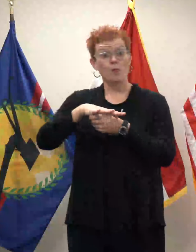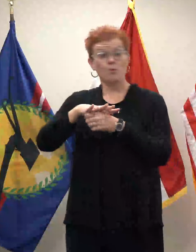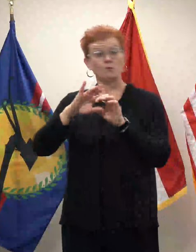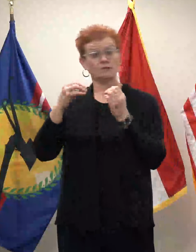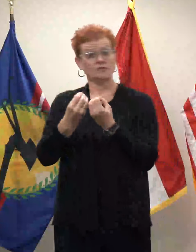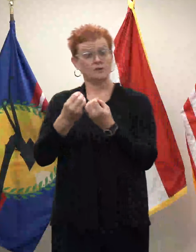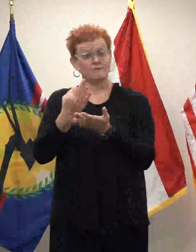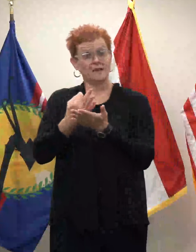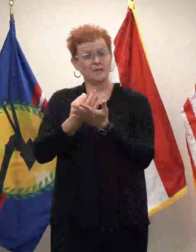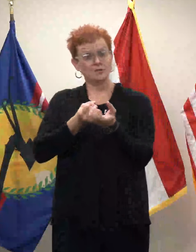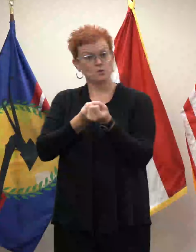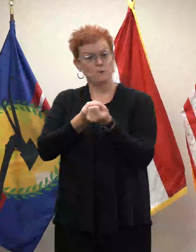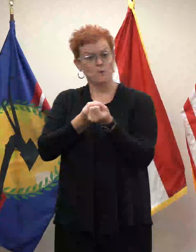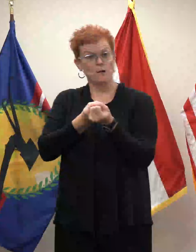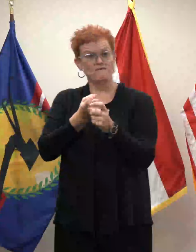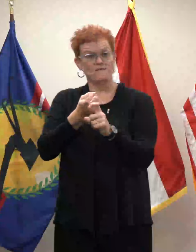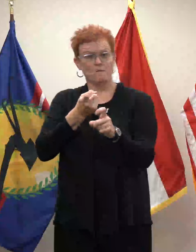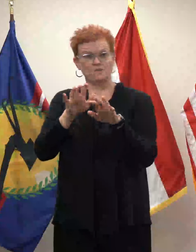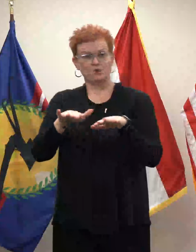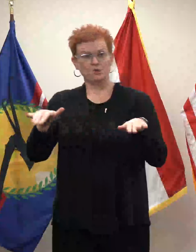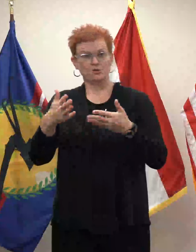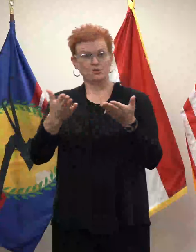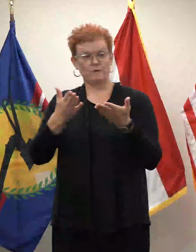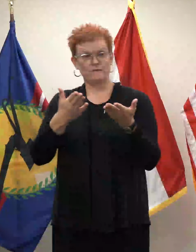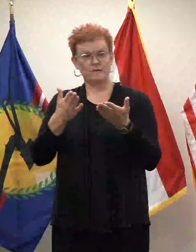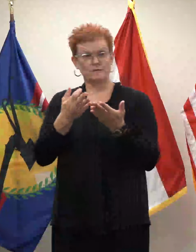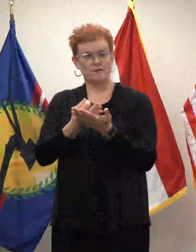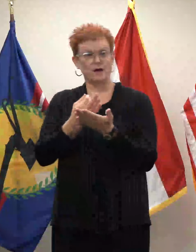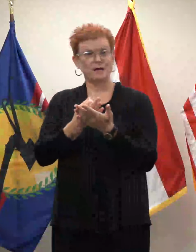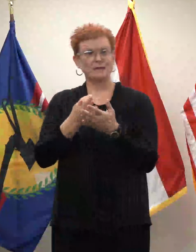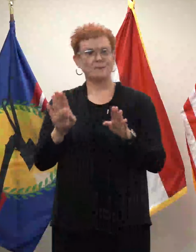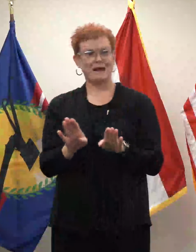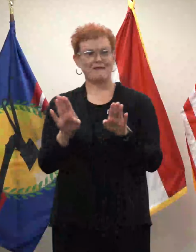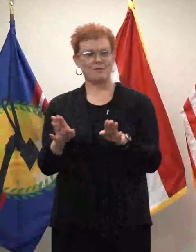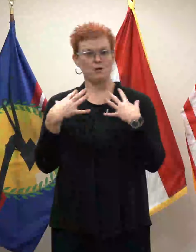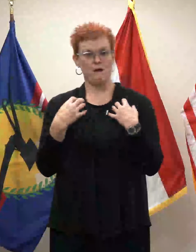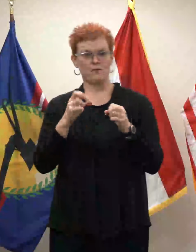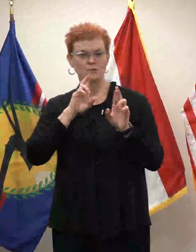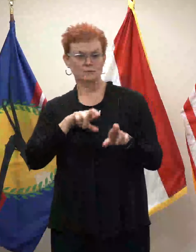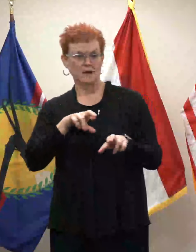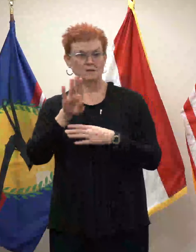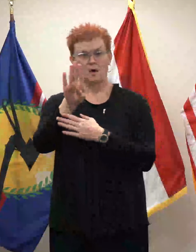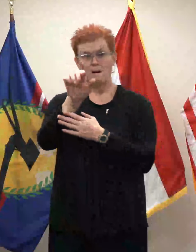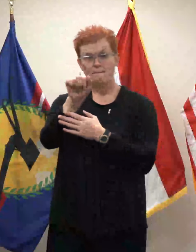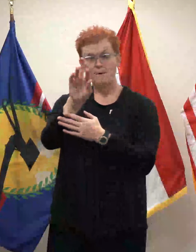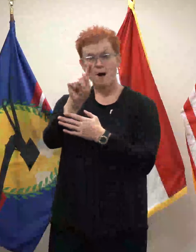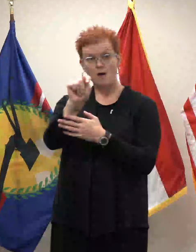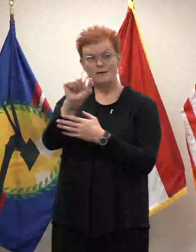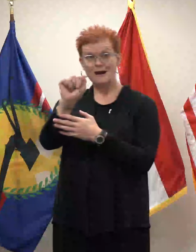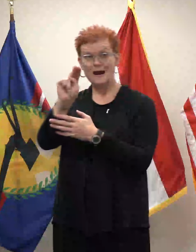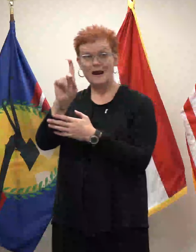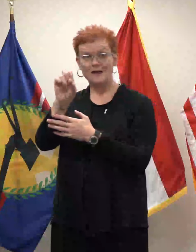receives financial support from the Children's Service Fund is Behavioral Health Response. Bart Andrews, a Chief Clinical Officer